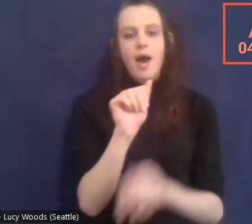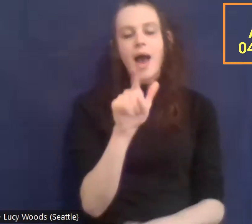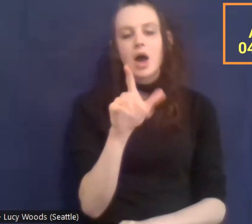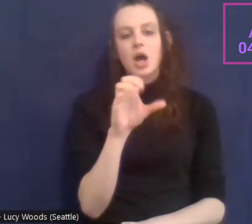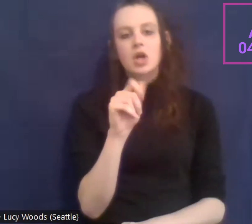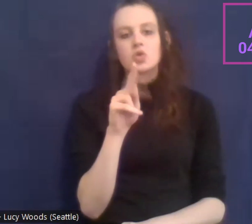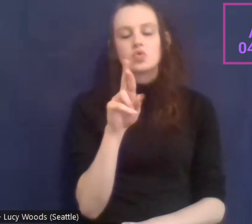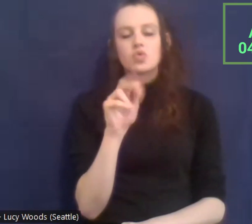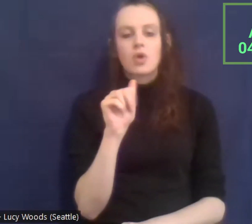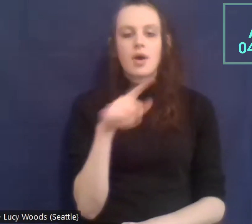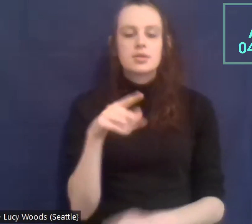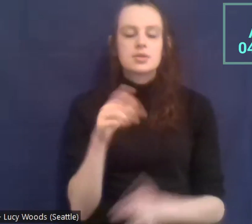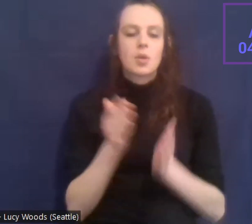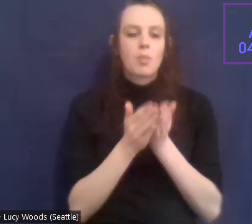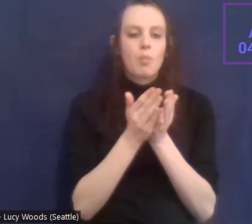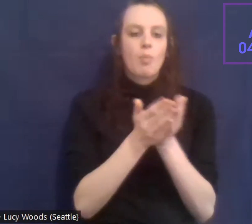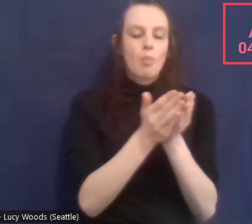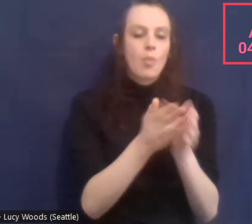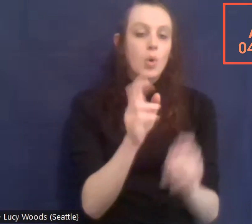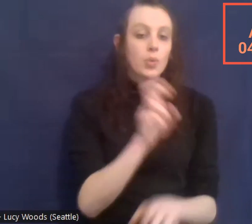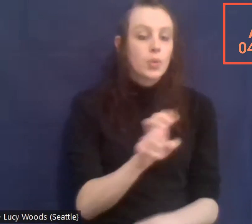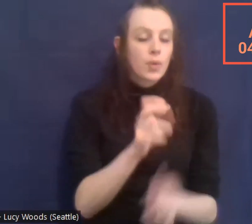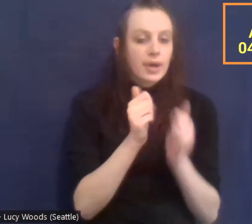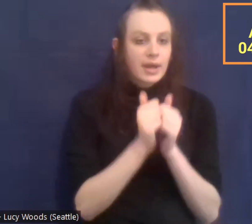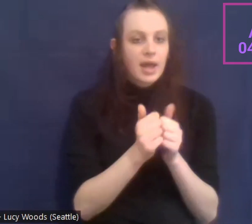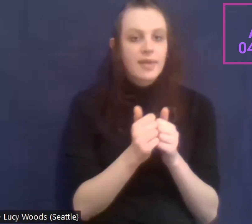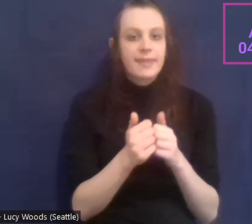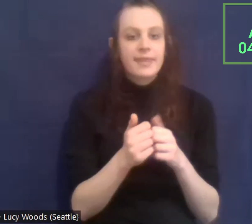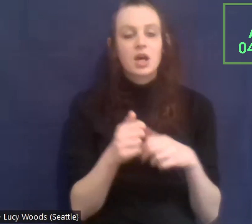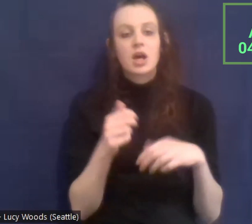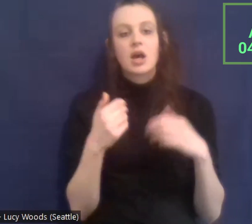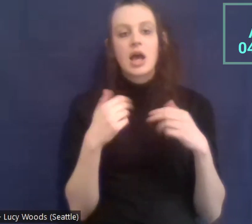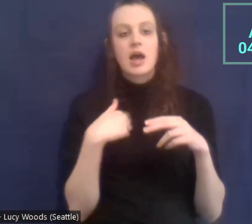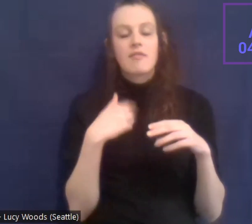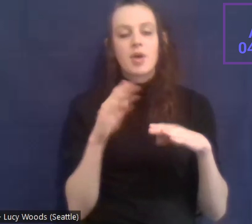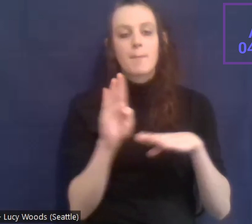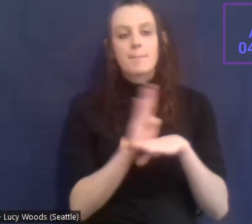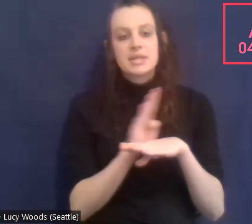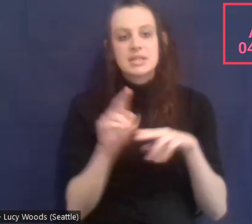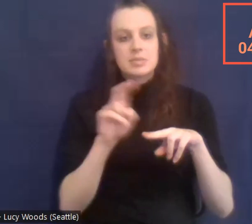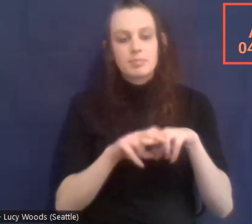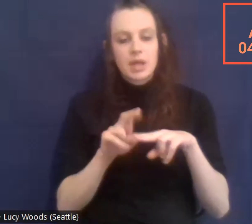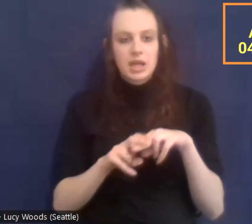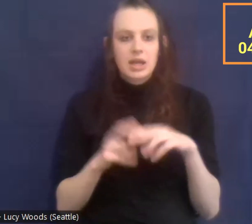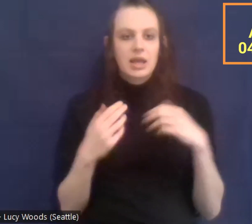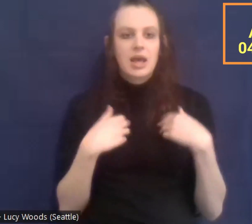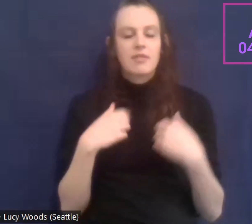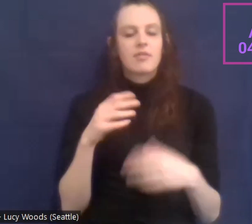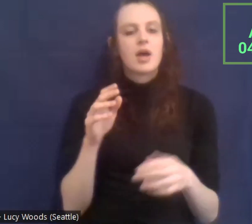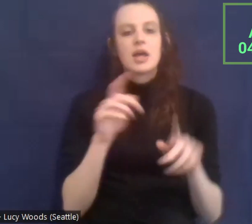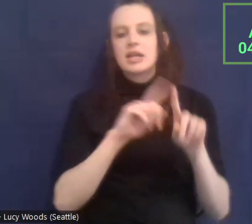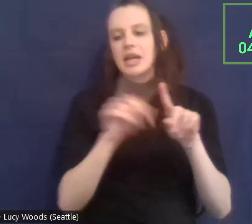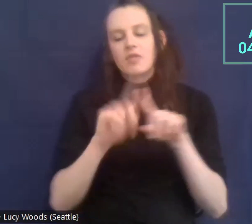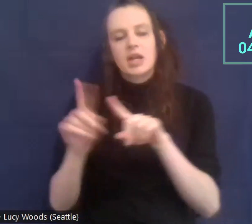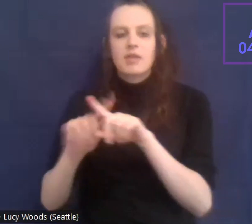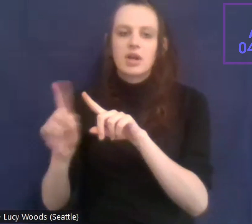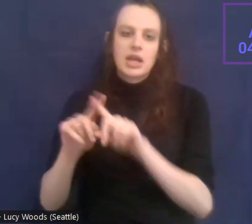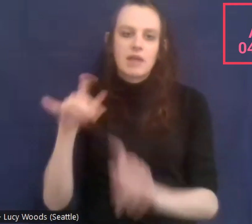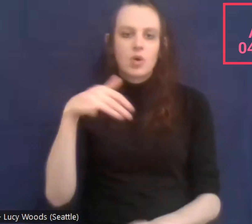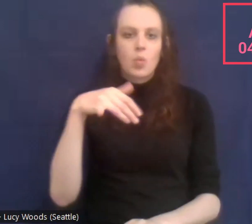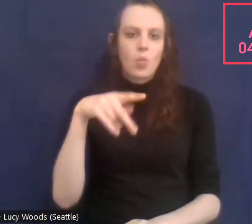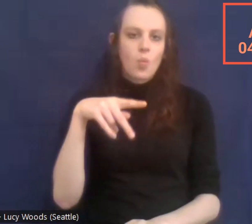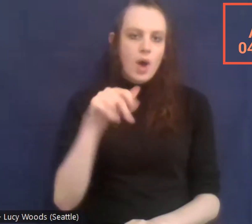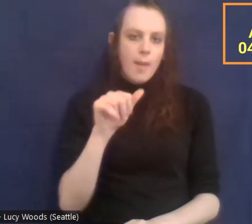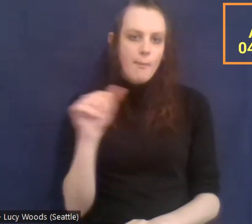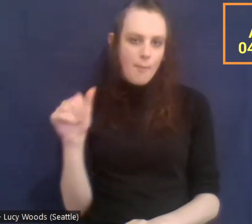and we had a little business meeting. We had a little sit down. We're like, hey, there's Swacky Paw, there's Easy Paw, there's Wacky Paw, there's Heartland. There's all these